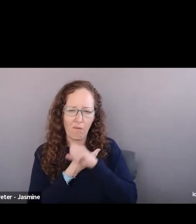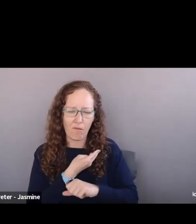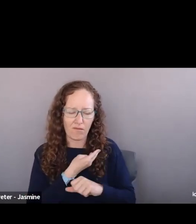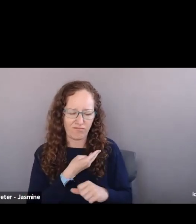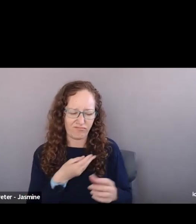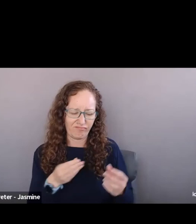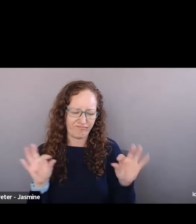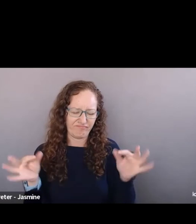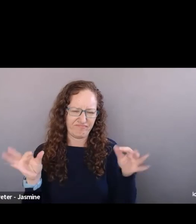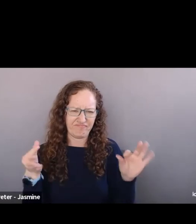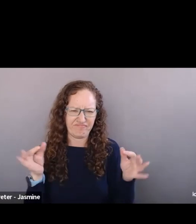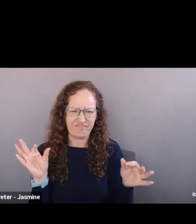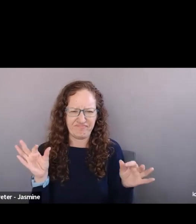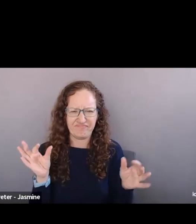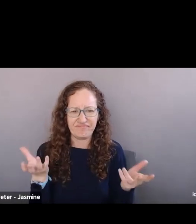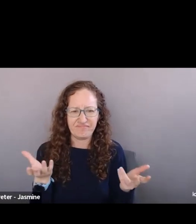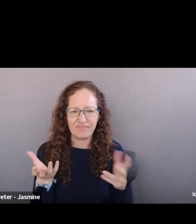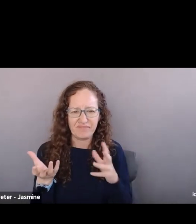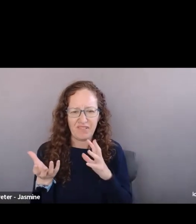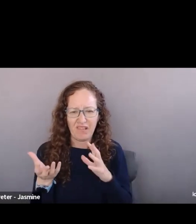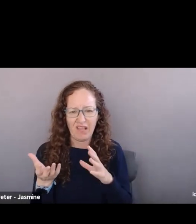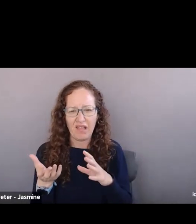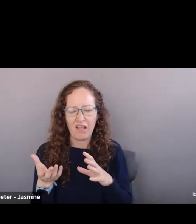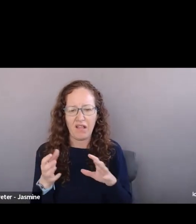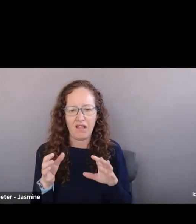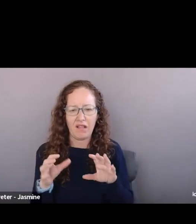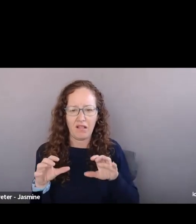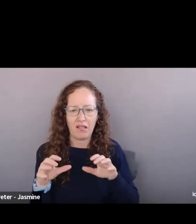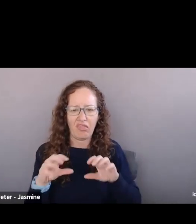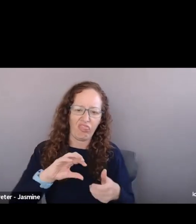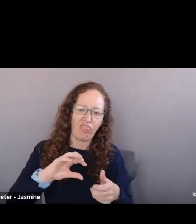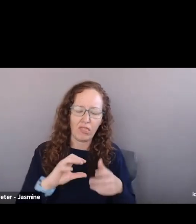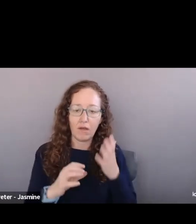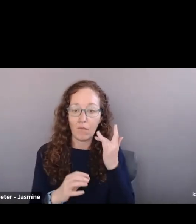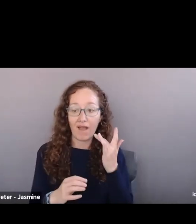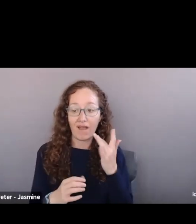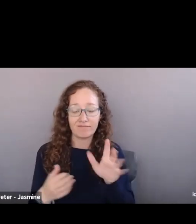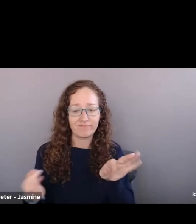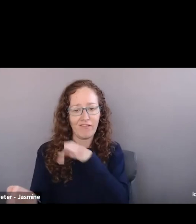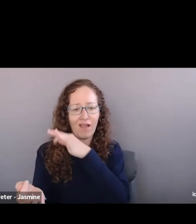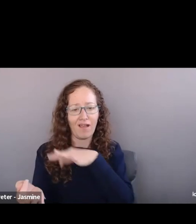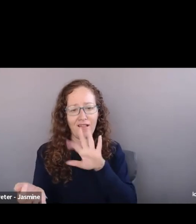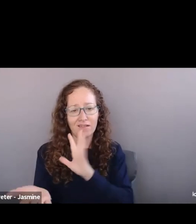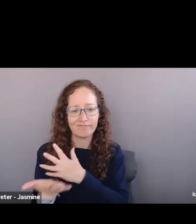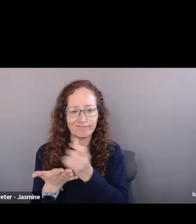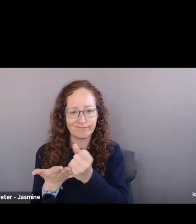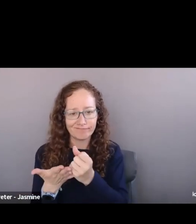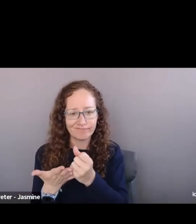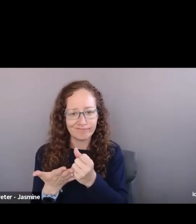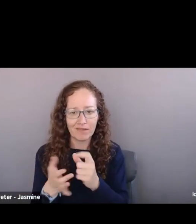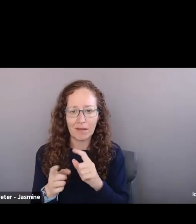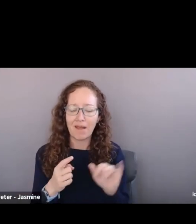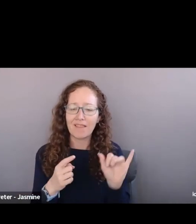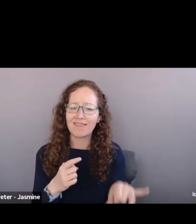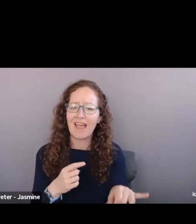day one of sixth grade, because they ran out of violins. But I love that old nickel